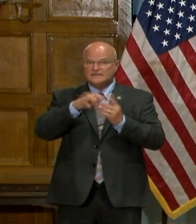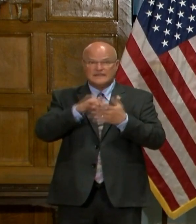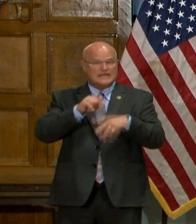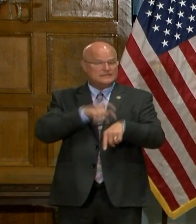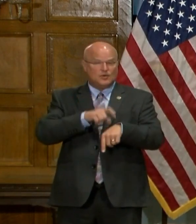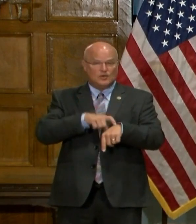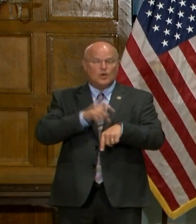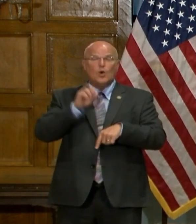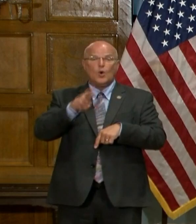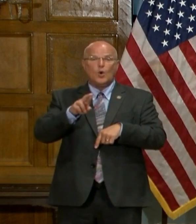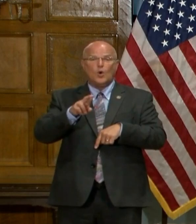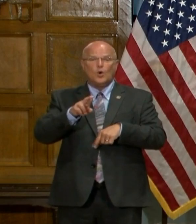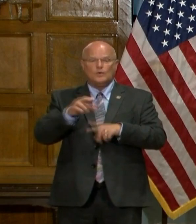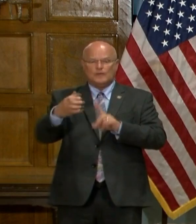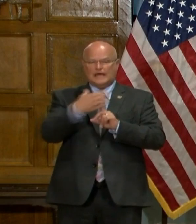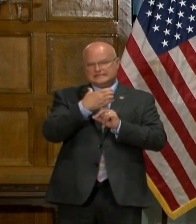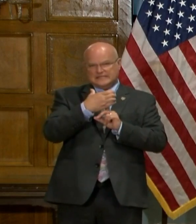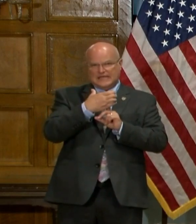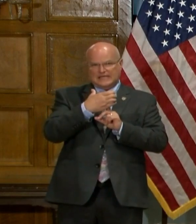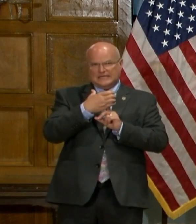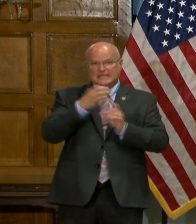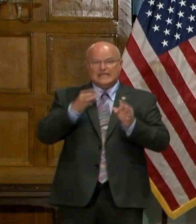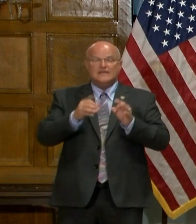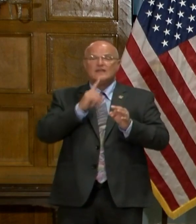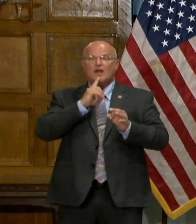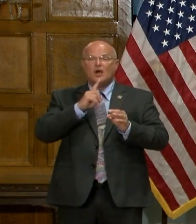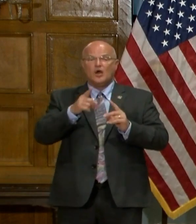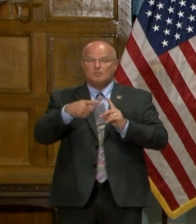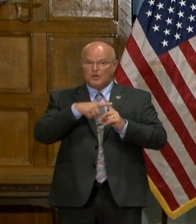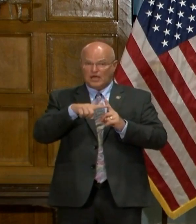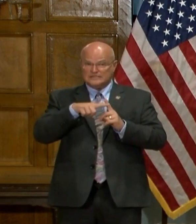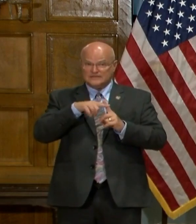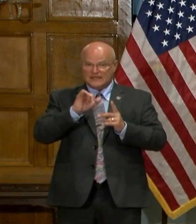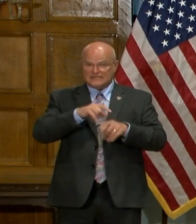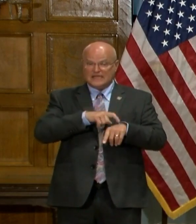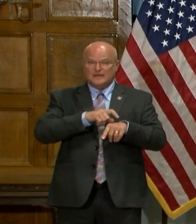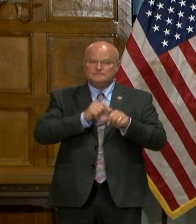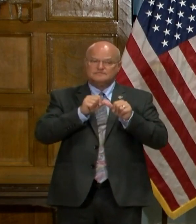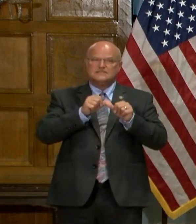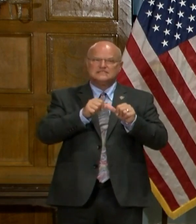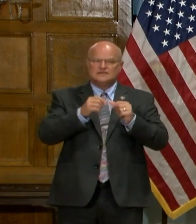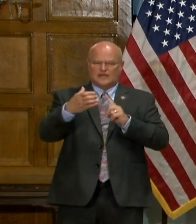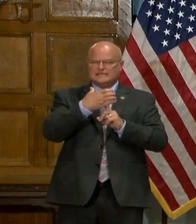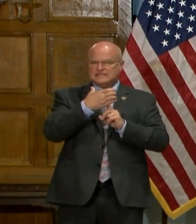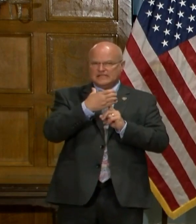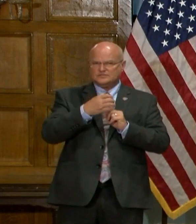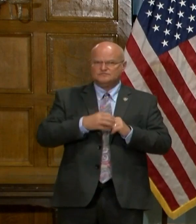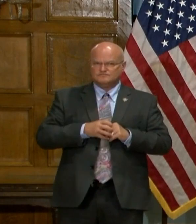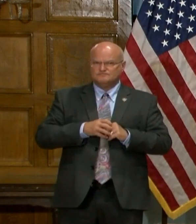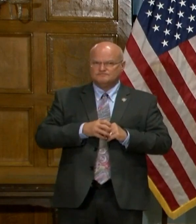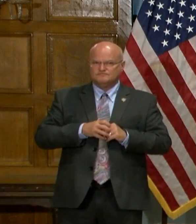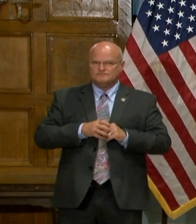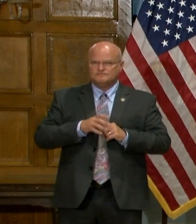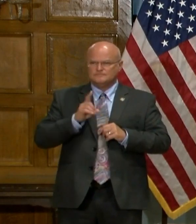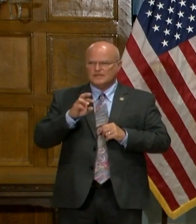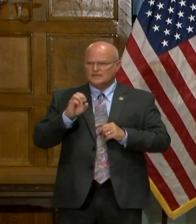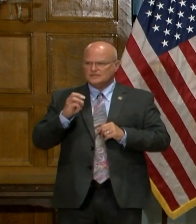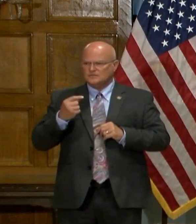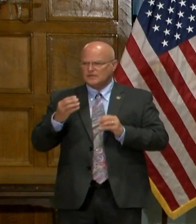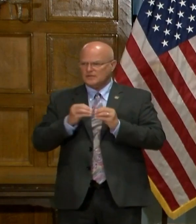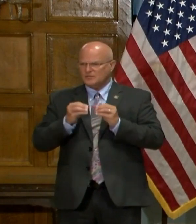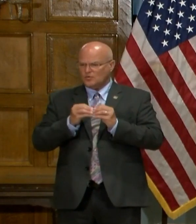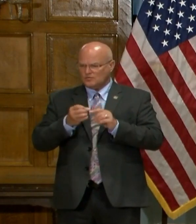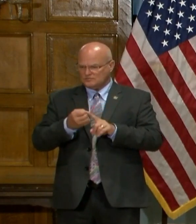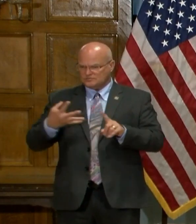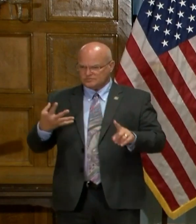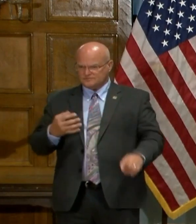that point, or they would be isolated. If they are positive at that point, they would continue their isolation. Dr. Smith, did you have